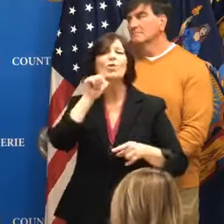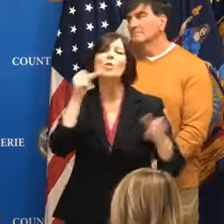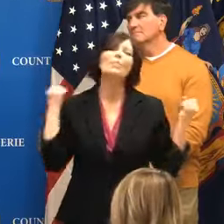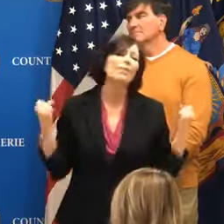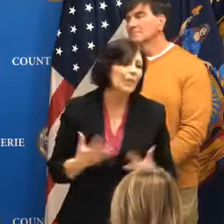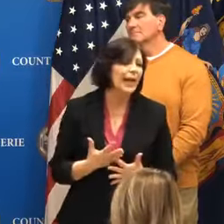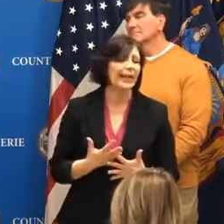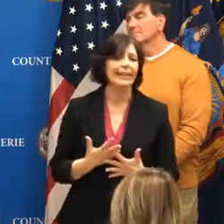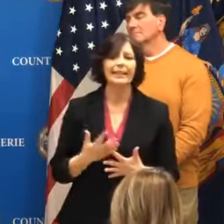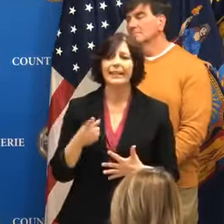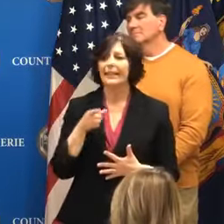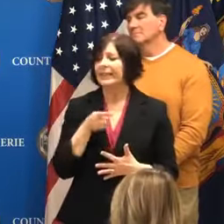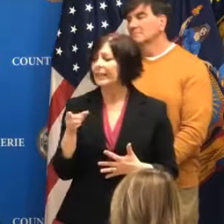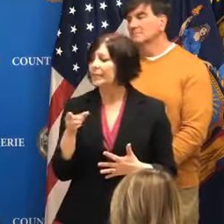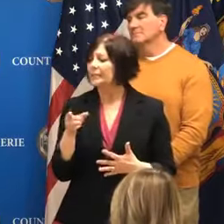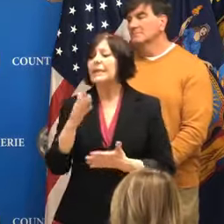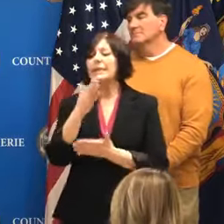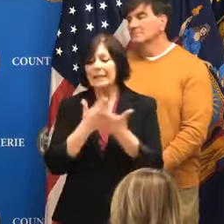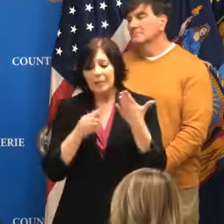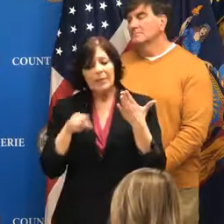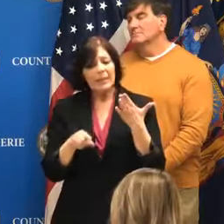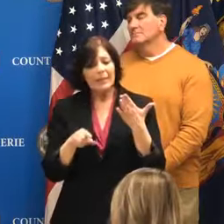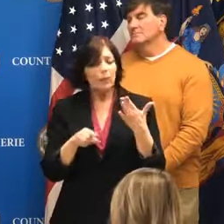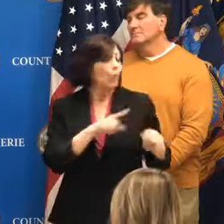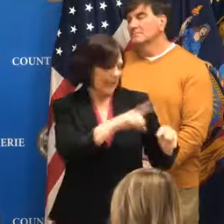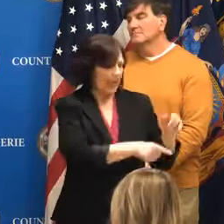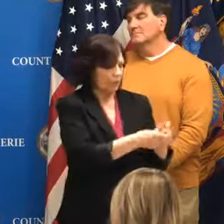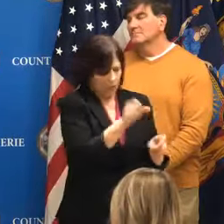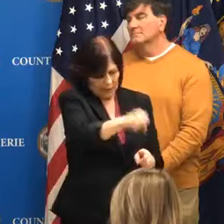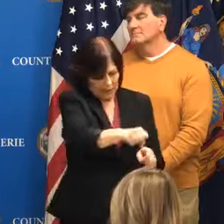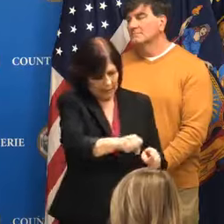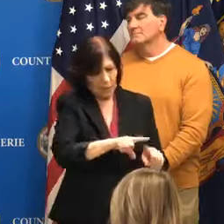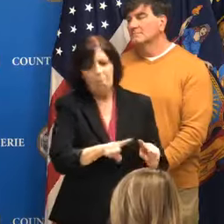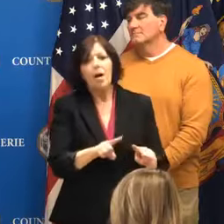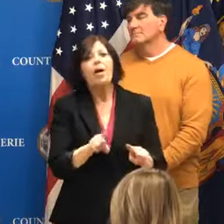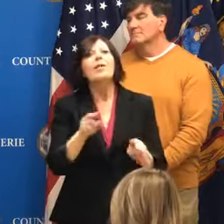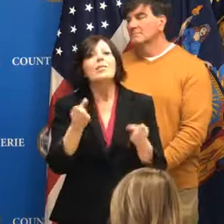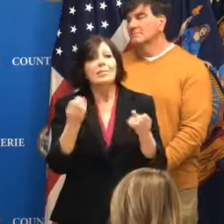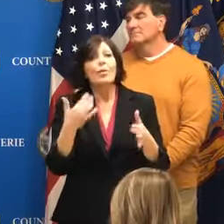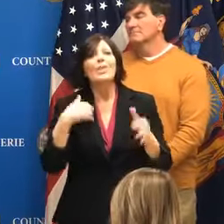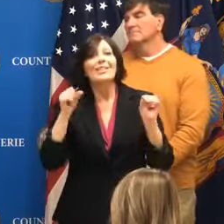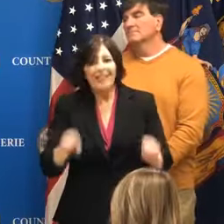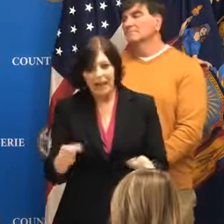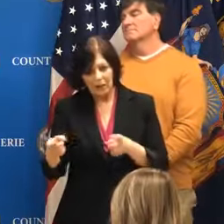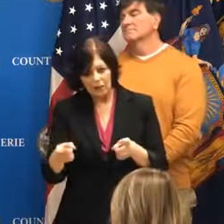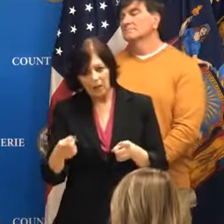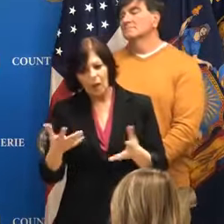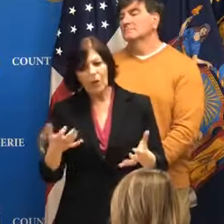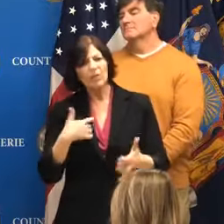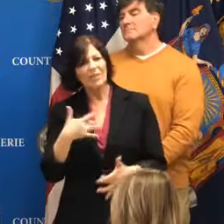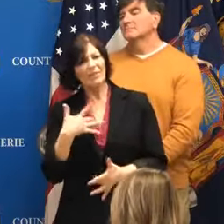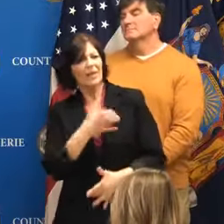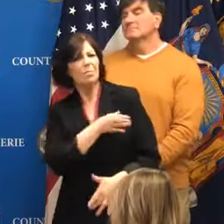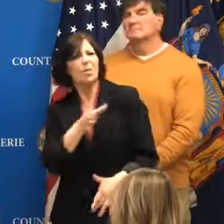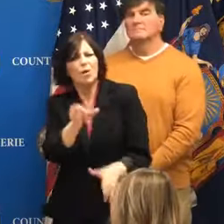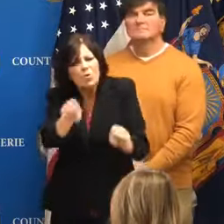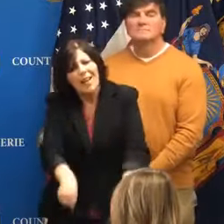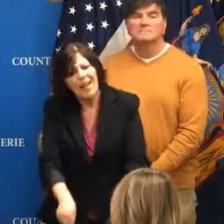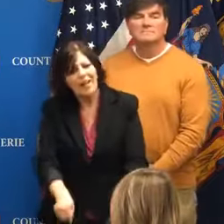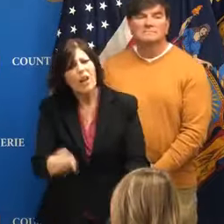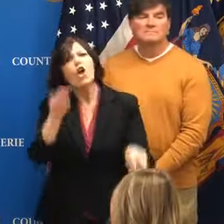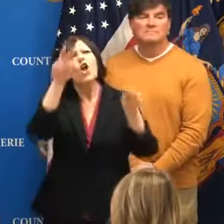afraid. Some of this we can't control, and some of this we can control. And I want people to feel empowered and look at